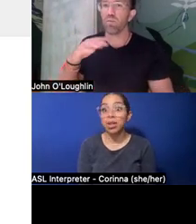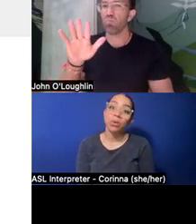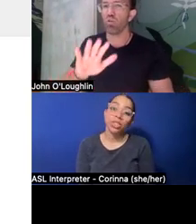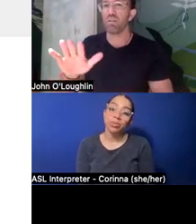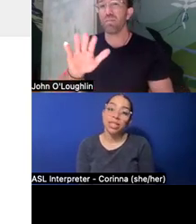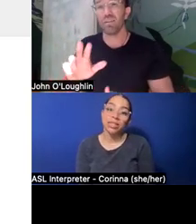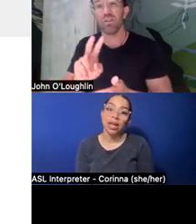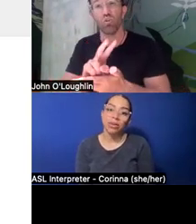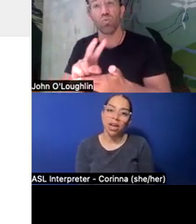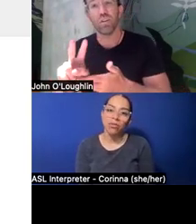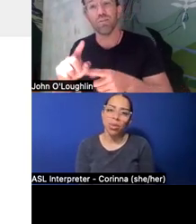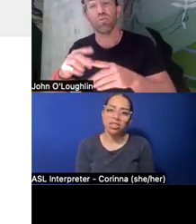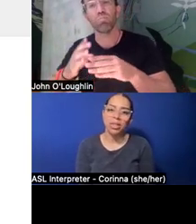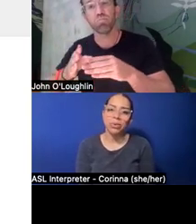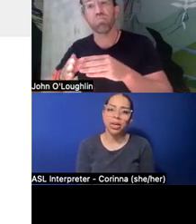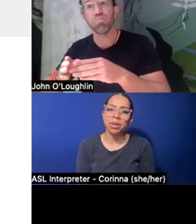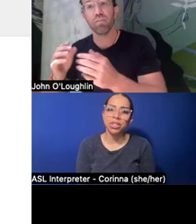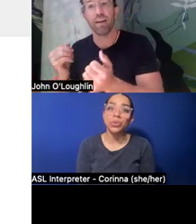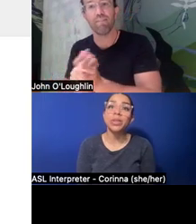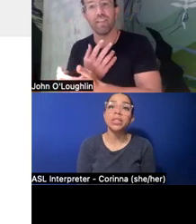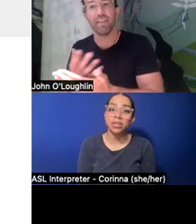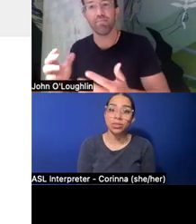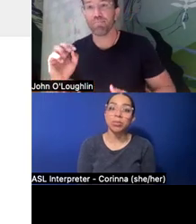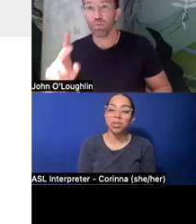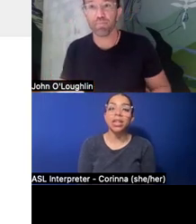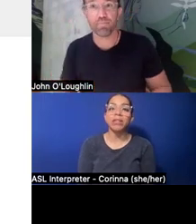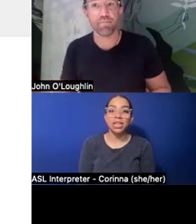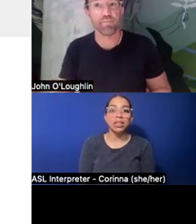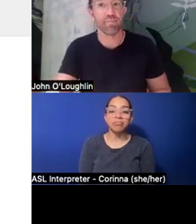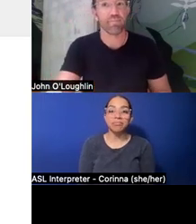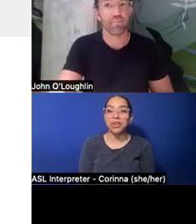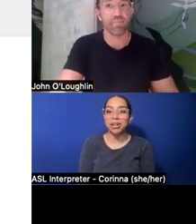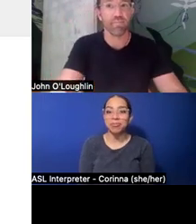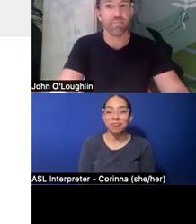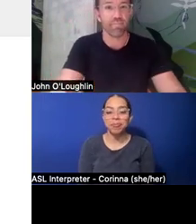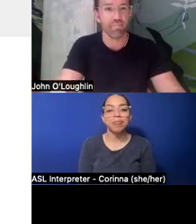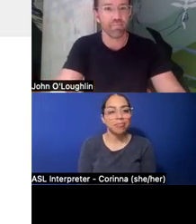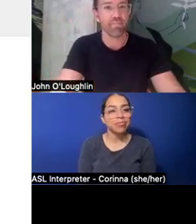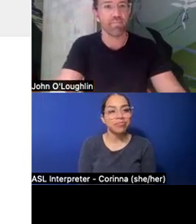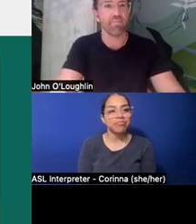time, which means that you'll have approximately what, maybe 2 weeks to complete everything. All right.